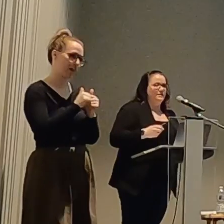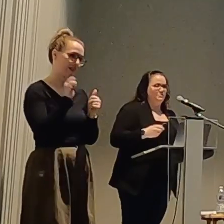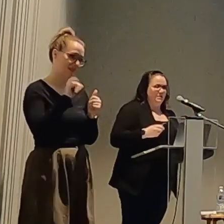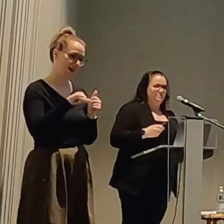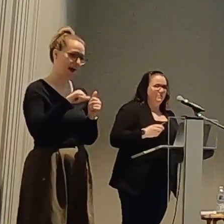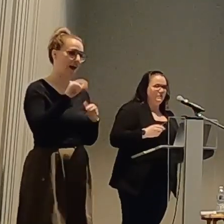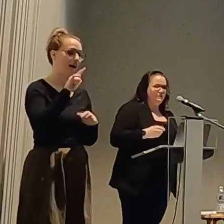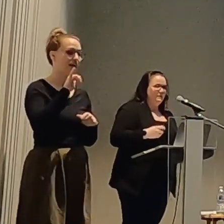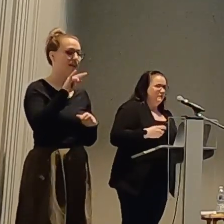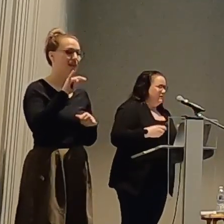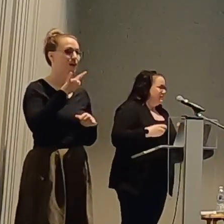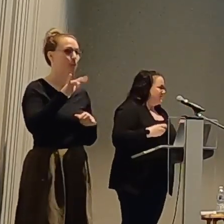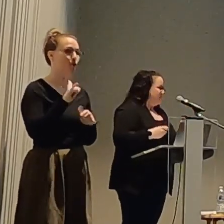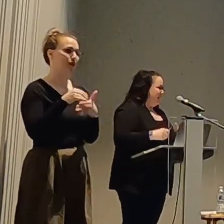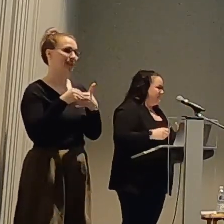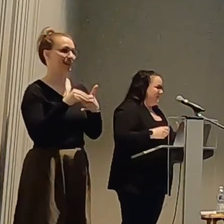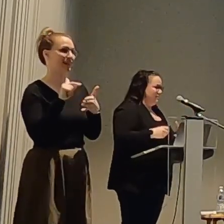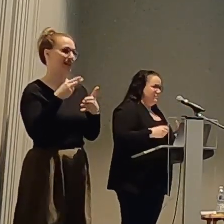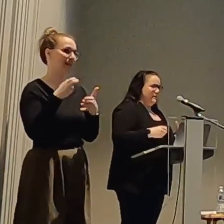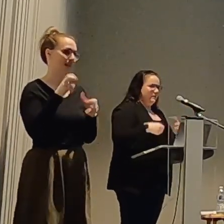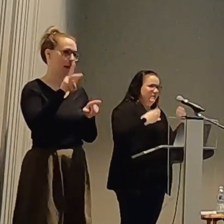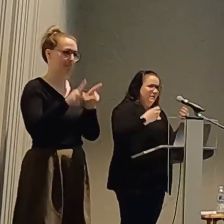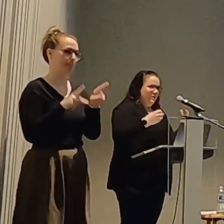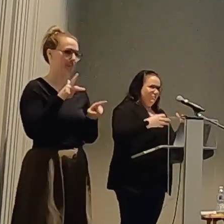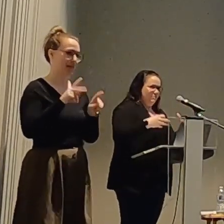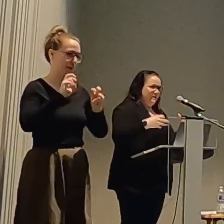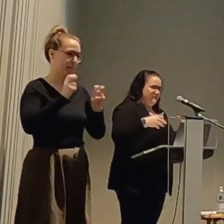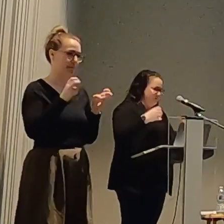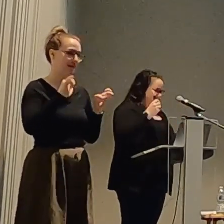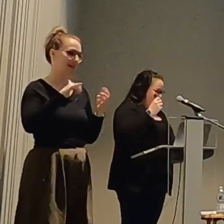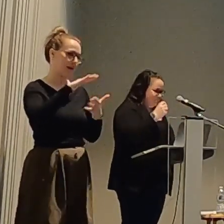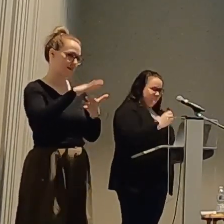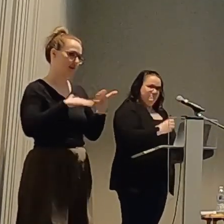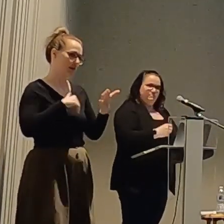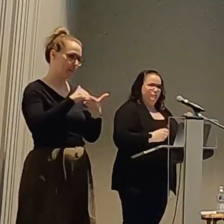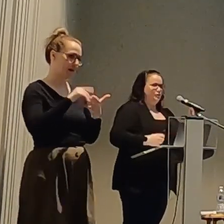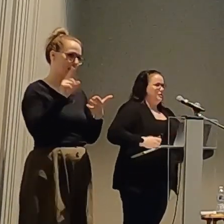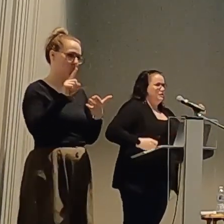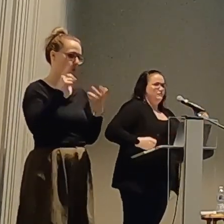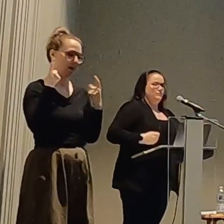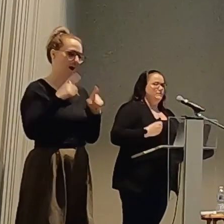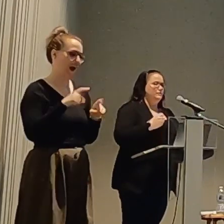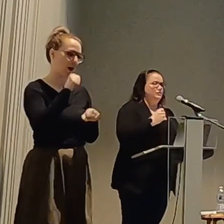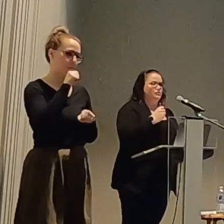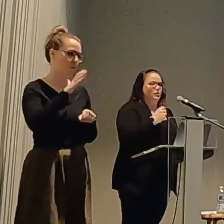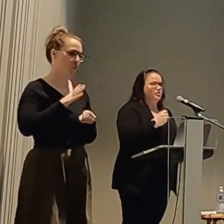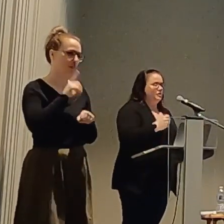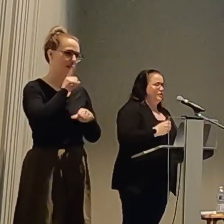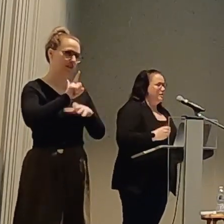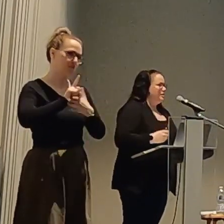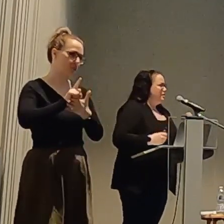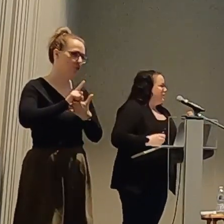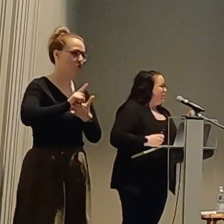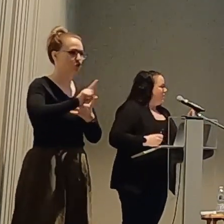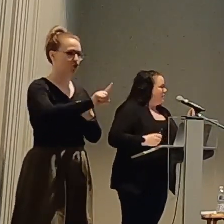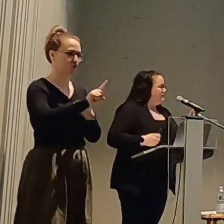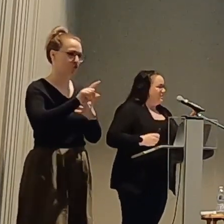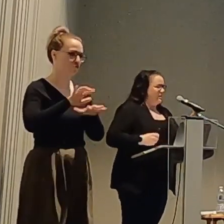Liberty Leading the People, it's a painting where a woman is kind of pushing through the